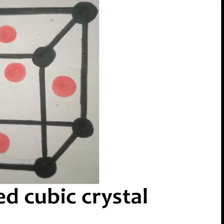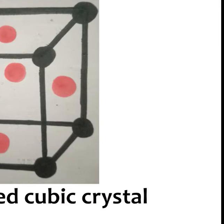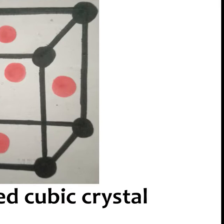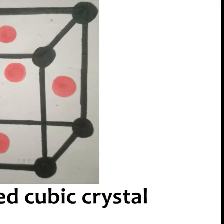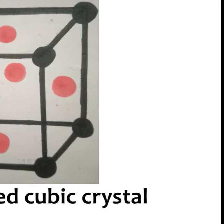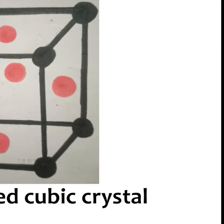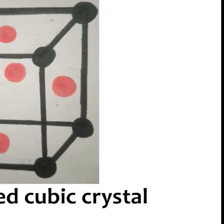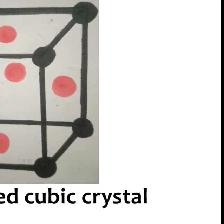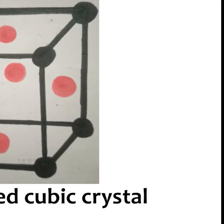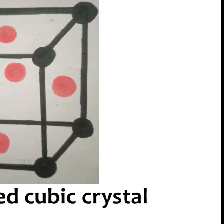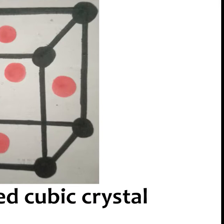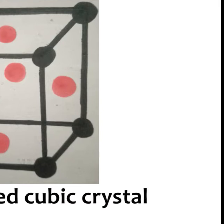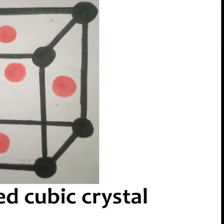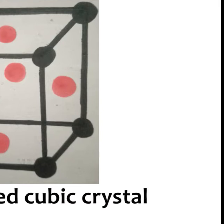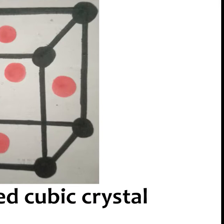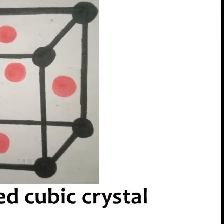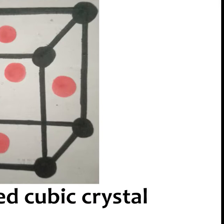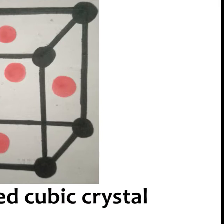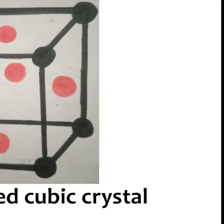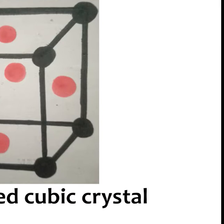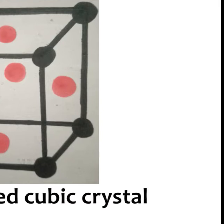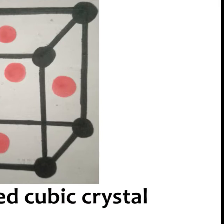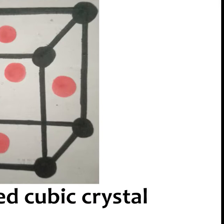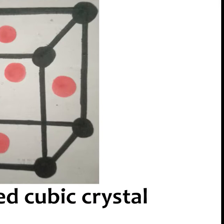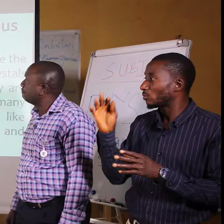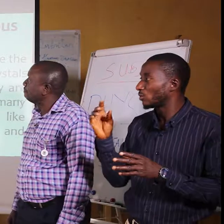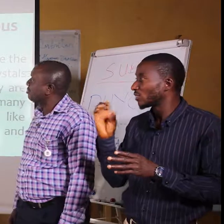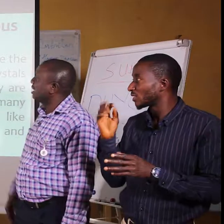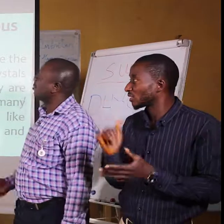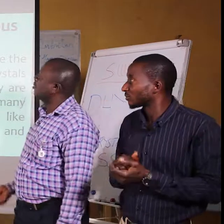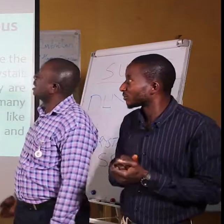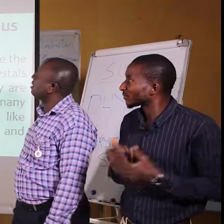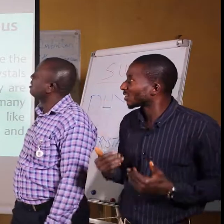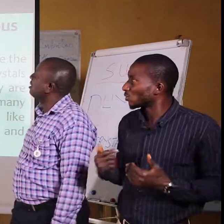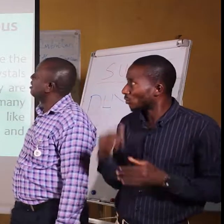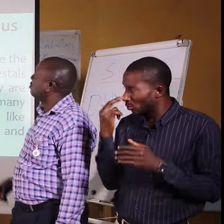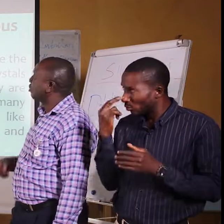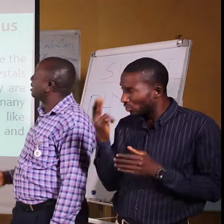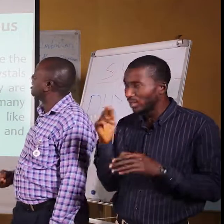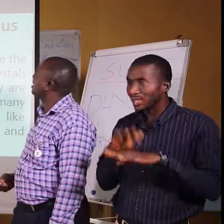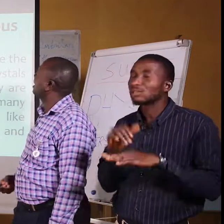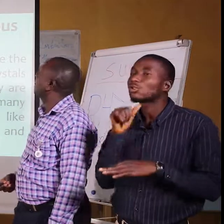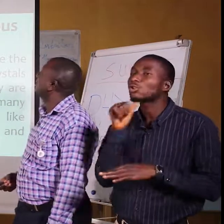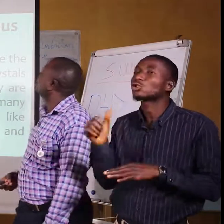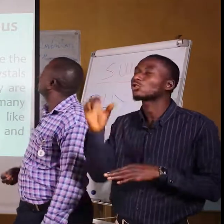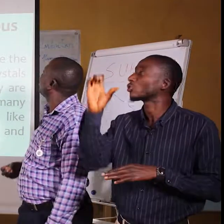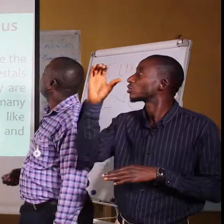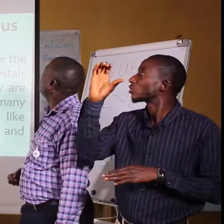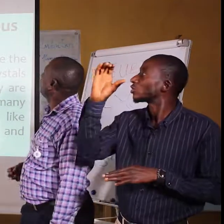a face-centered cubic crystal. Now we look at